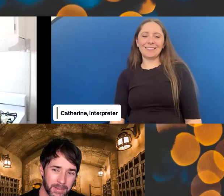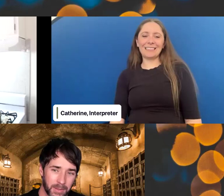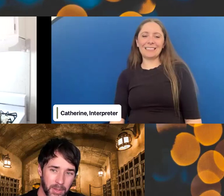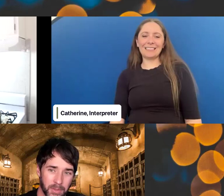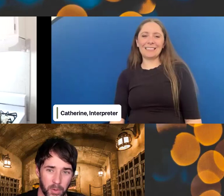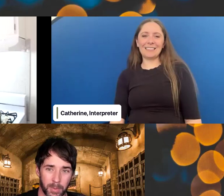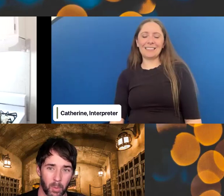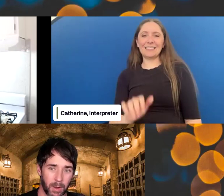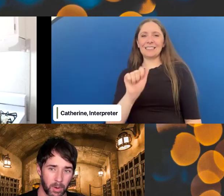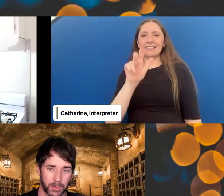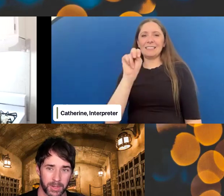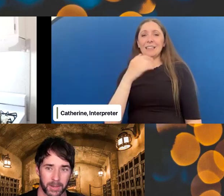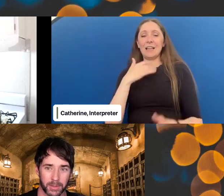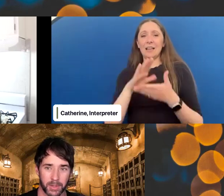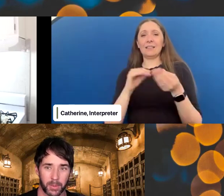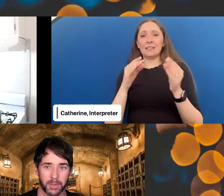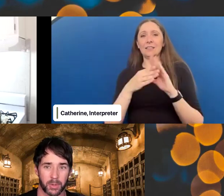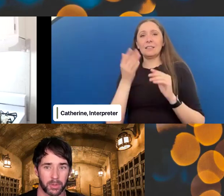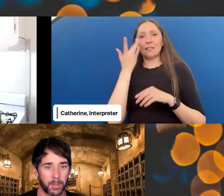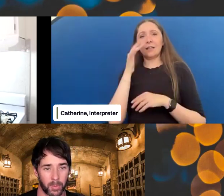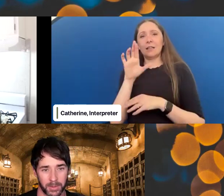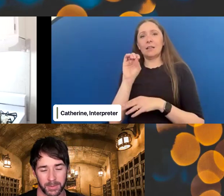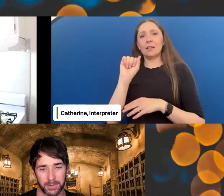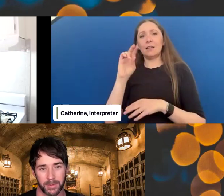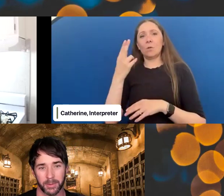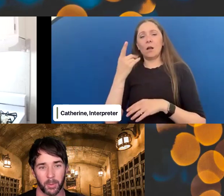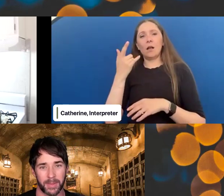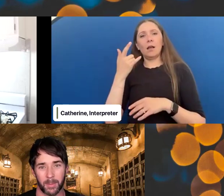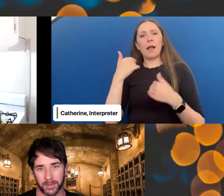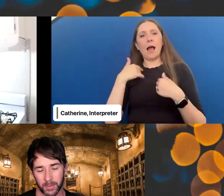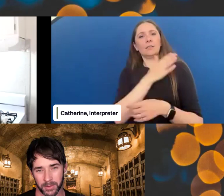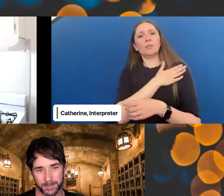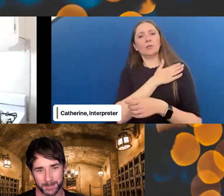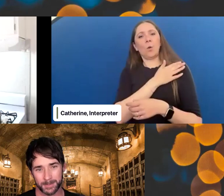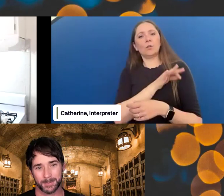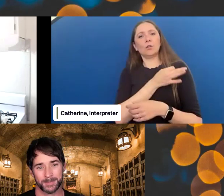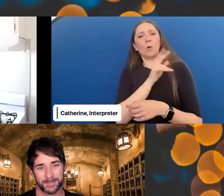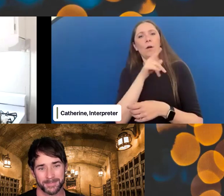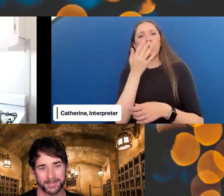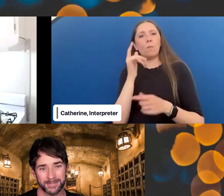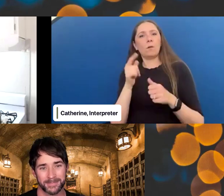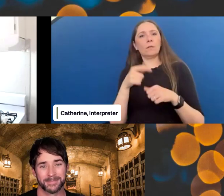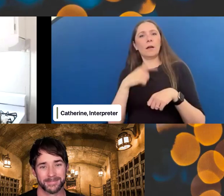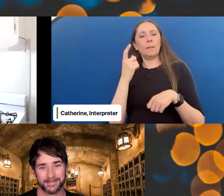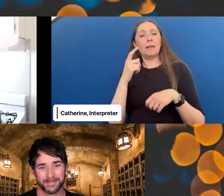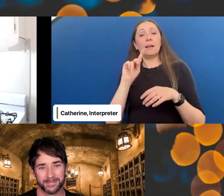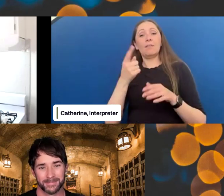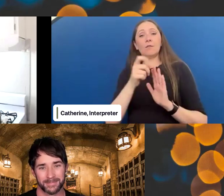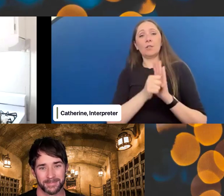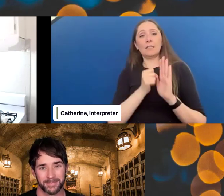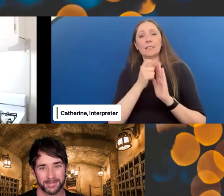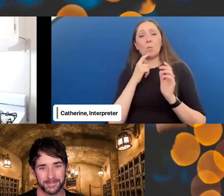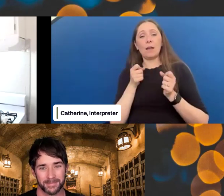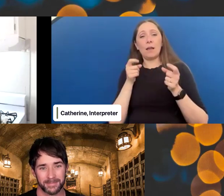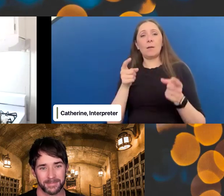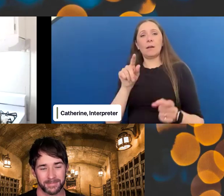Ellen asked, do you have a story about why Roach had to sew his shoulder up once? Do you know what that was? So in season 1, we improvised that bit because